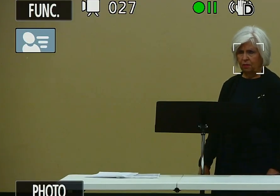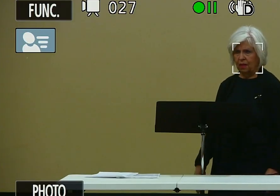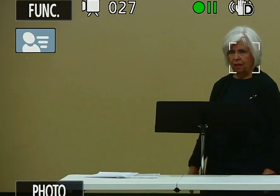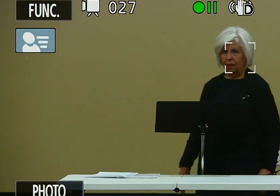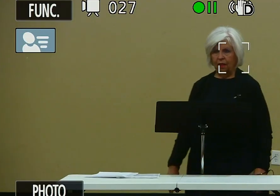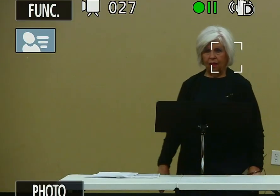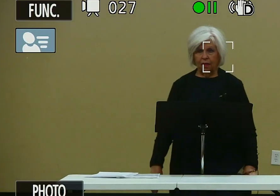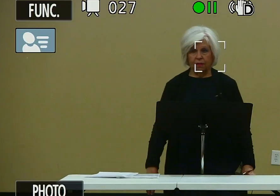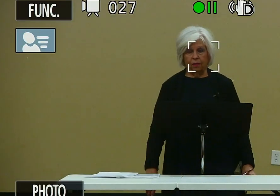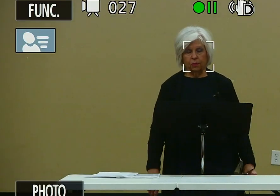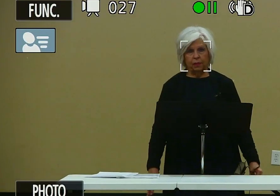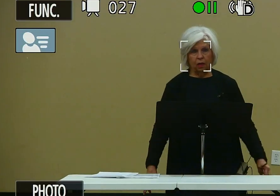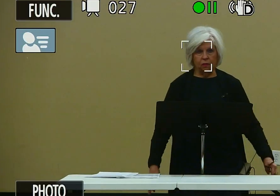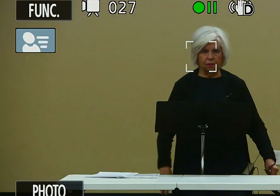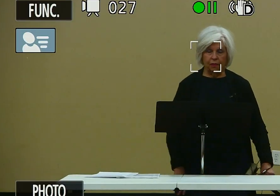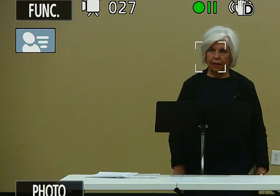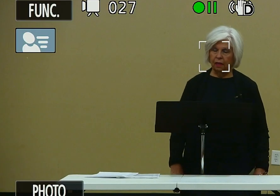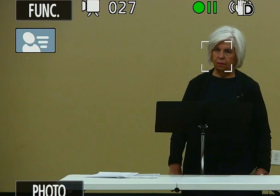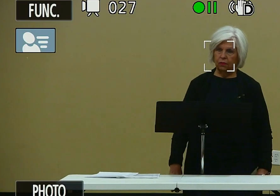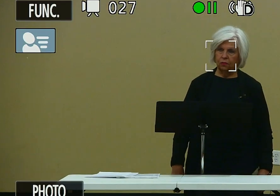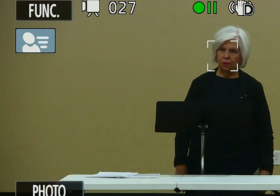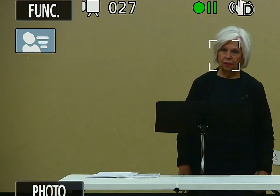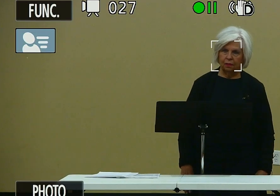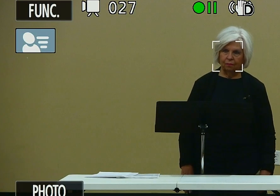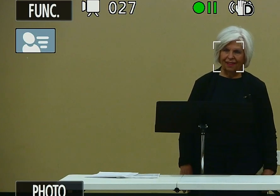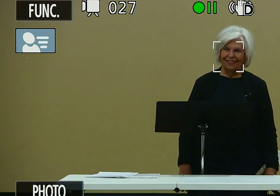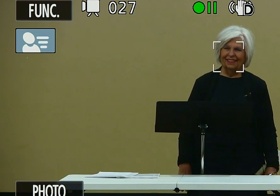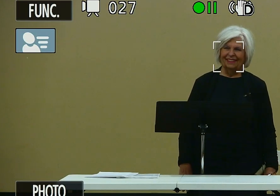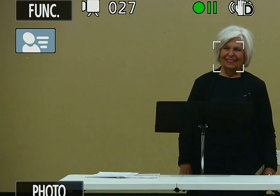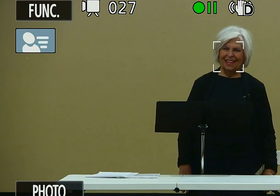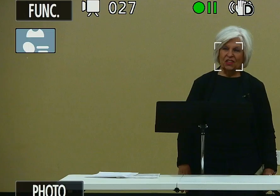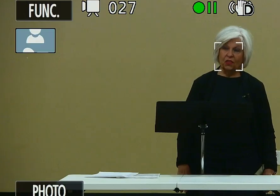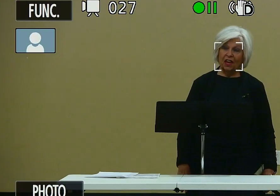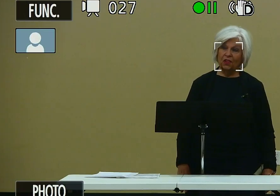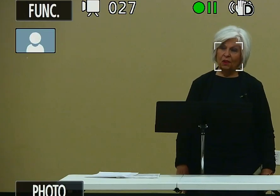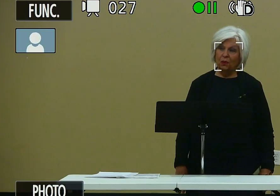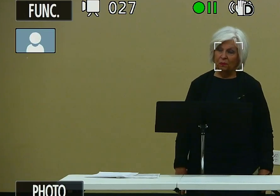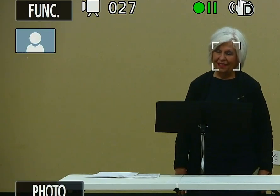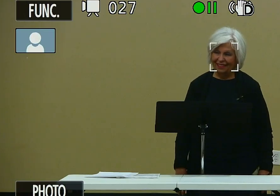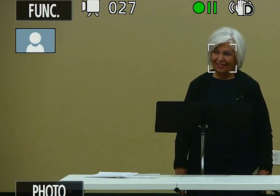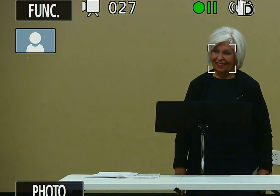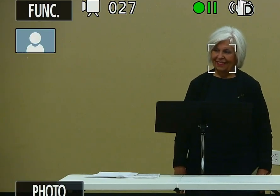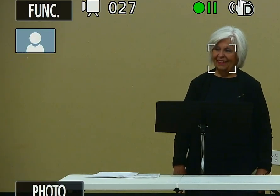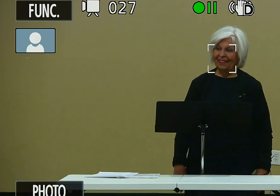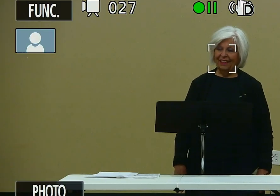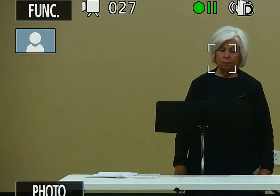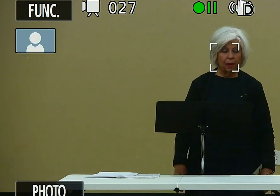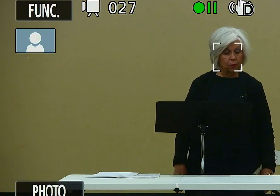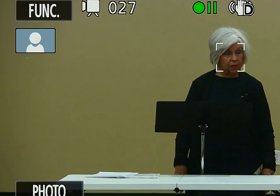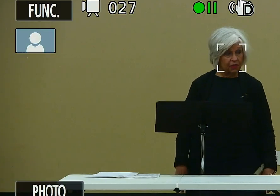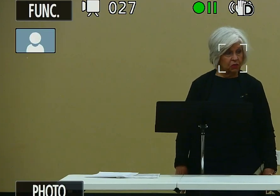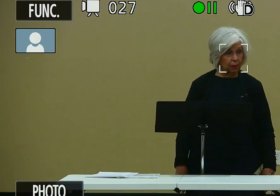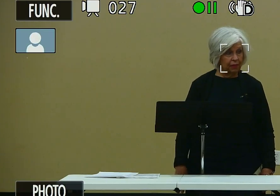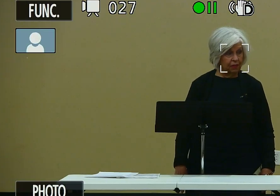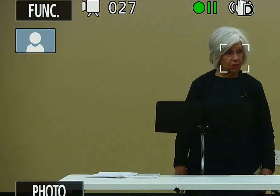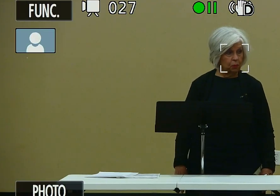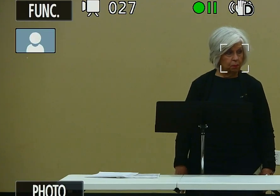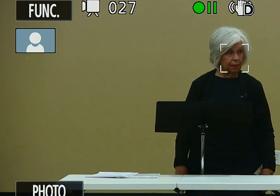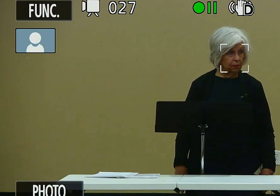that. It's because they hadn't been trained. So they had their own. And by the way, that's the way it is with people who